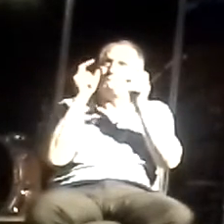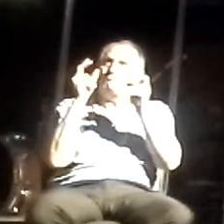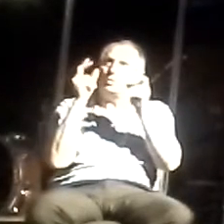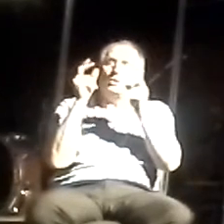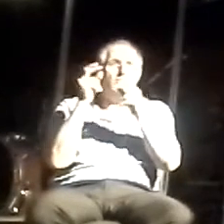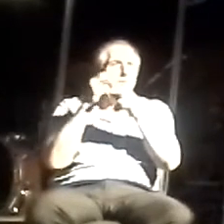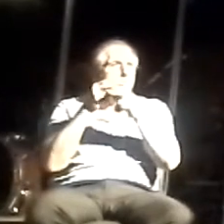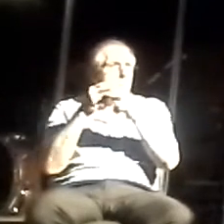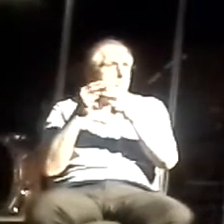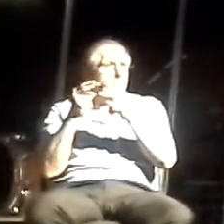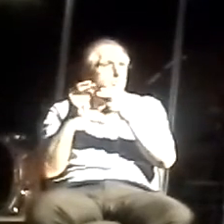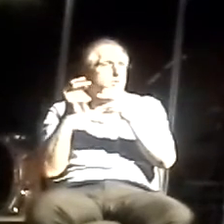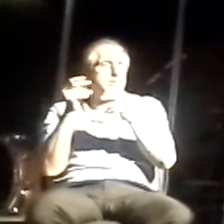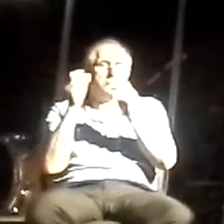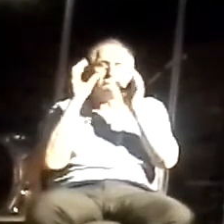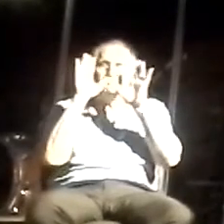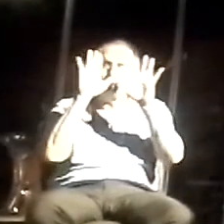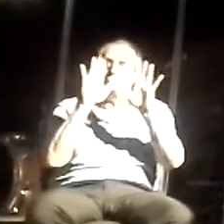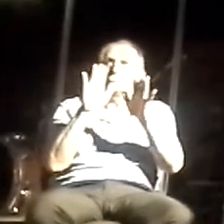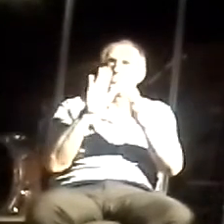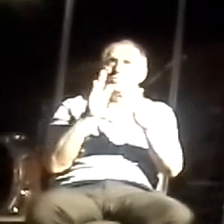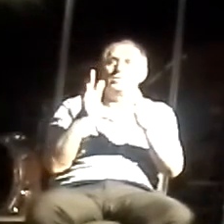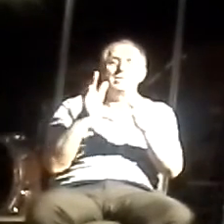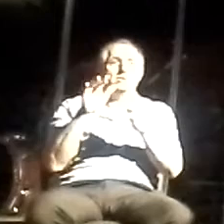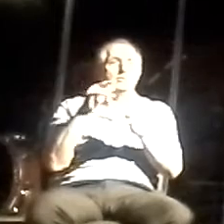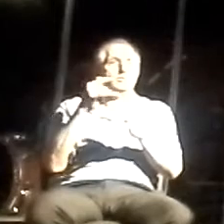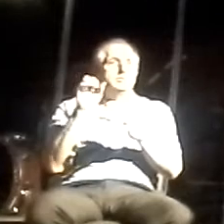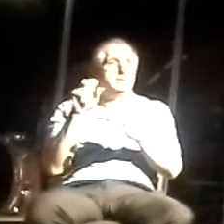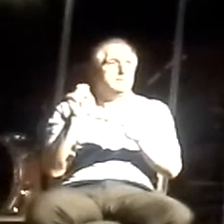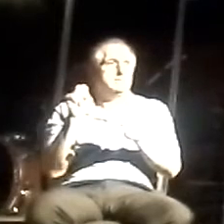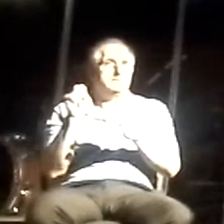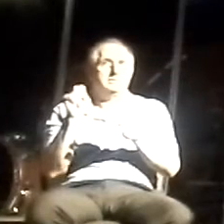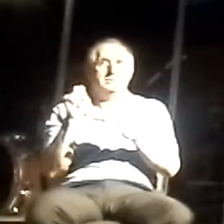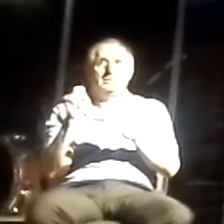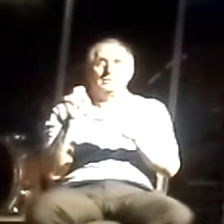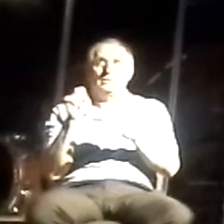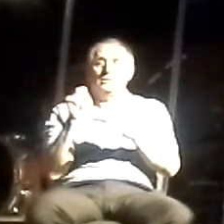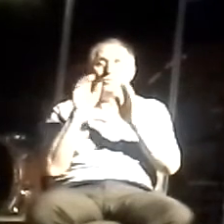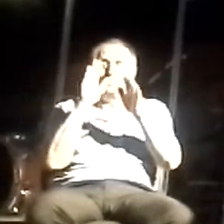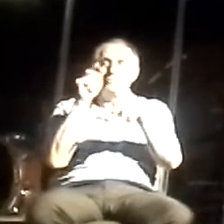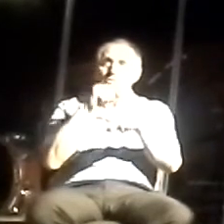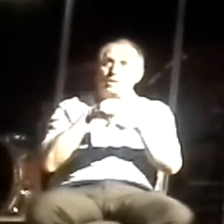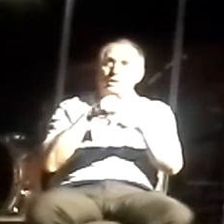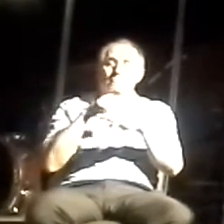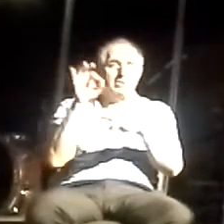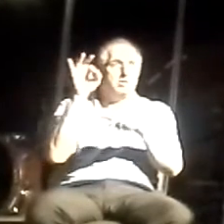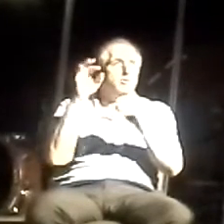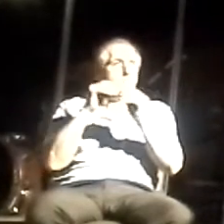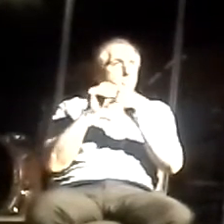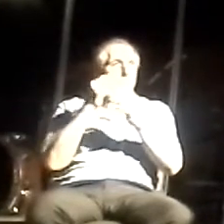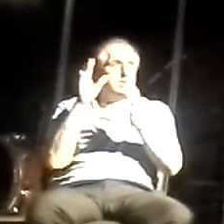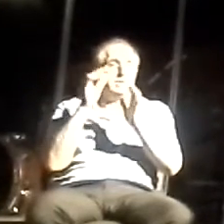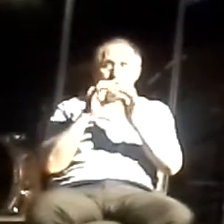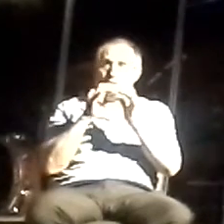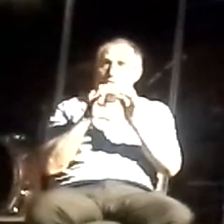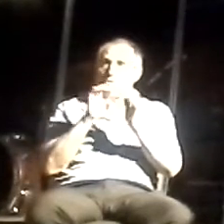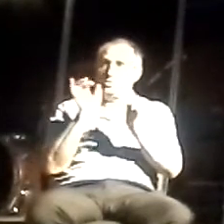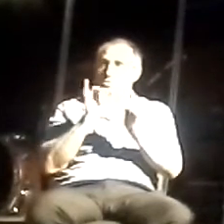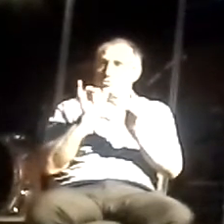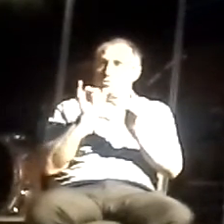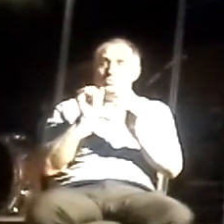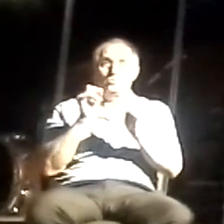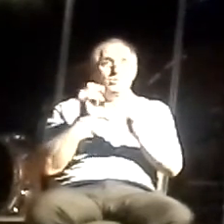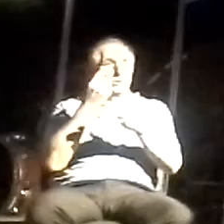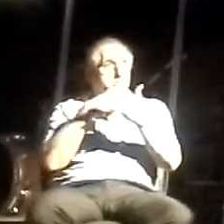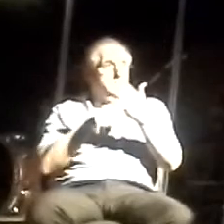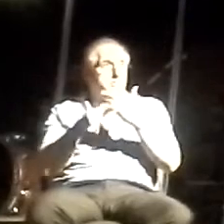of how awesome the GLS is and get poured into. It's a great time. Find out more information online. Also coming up